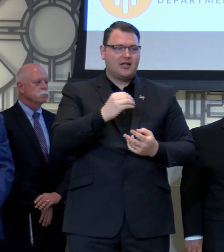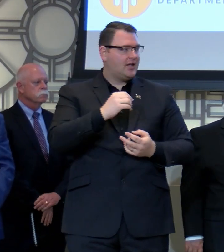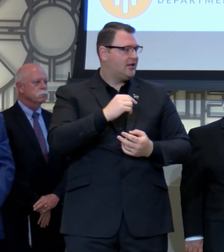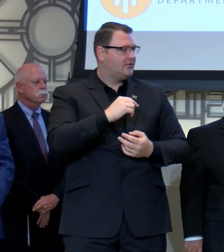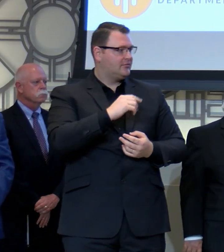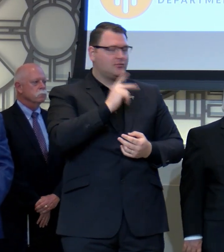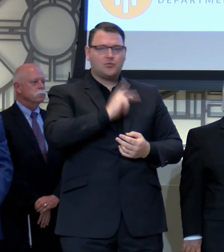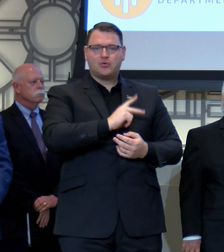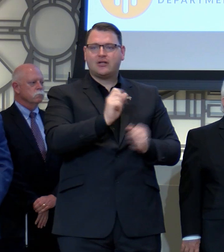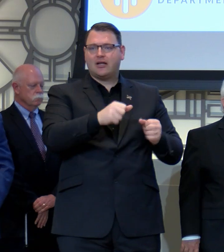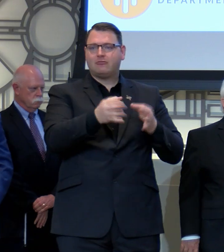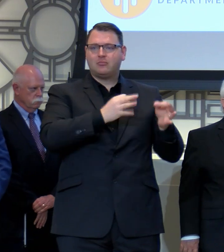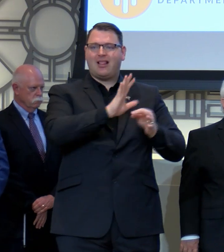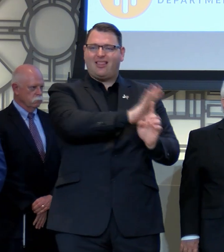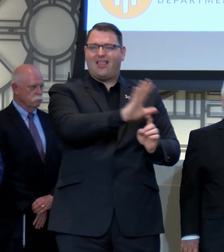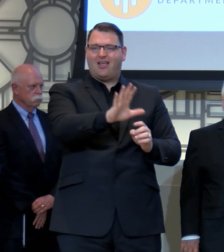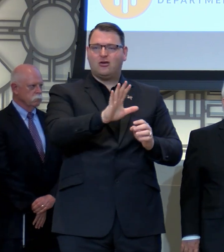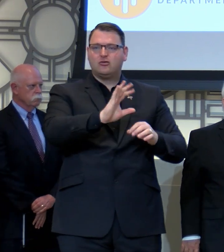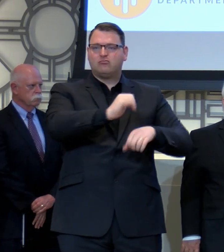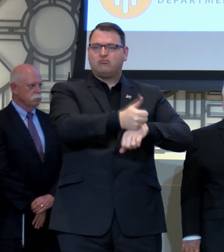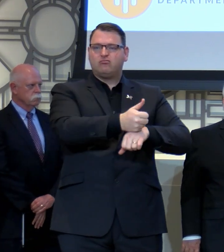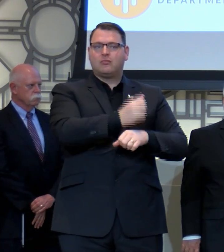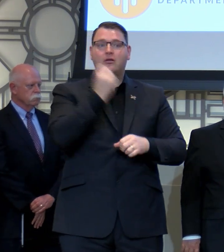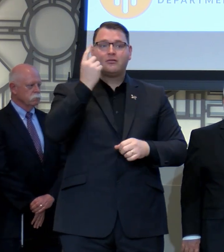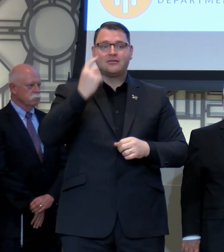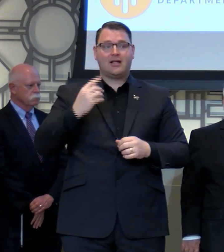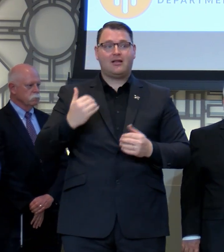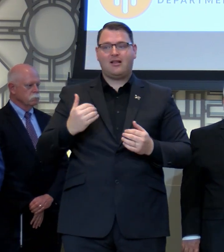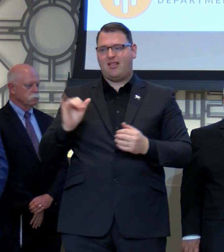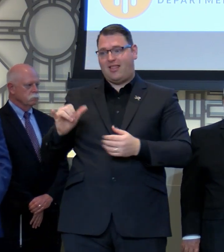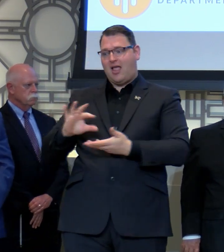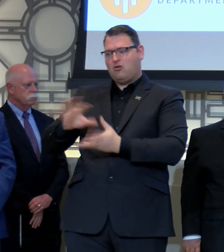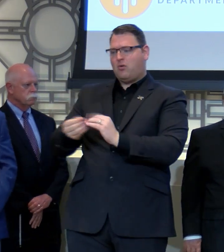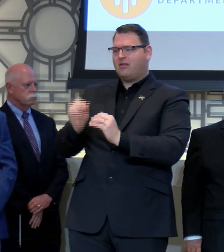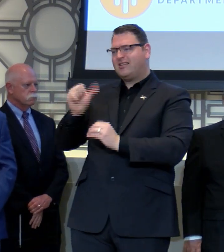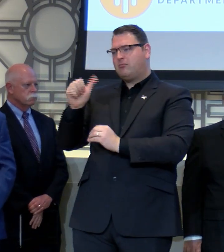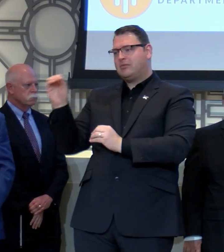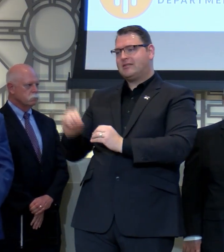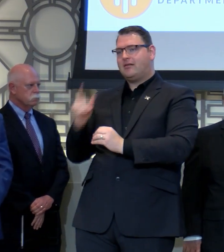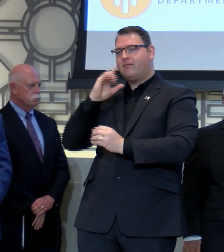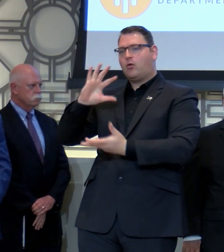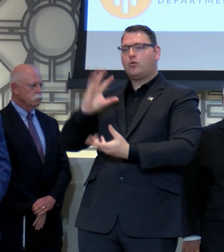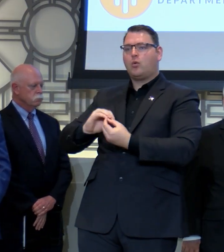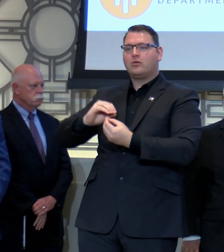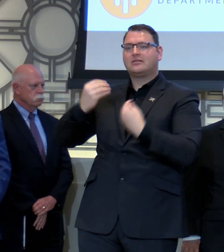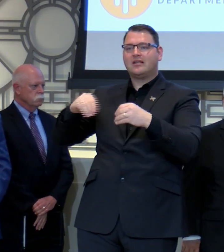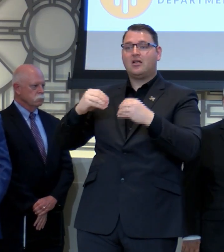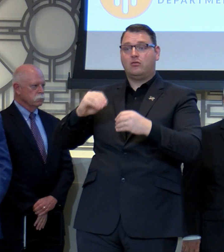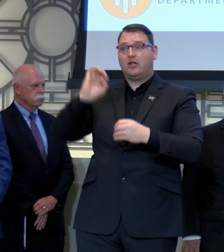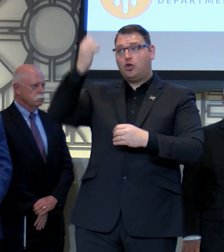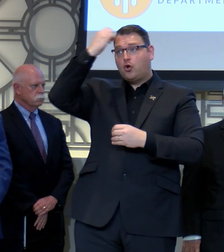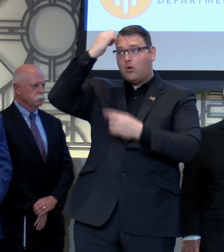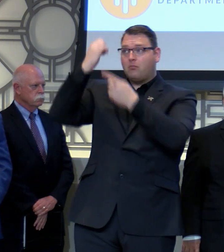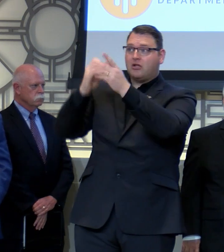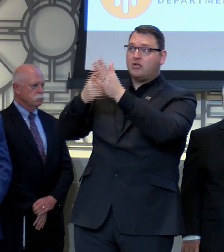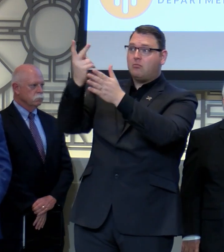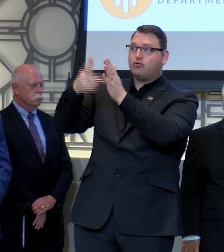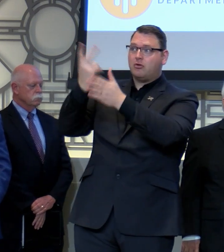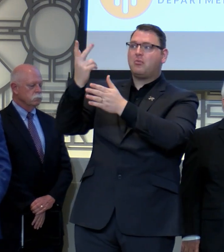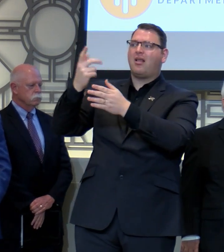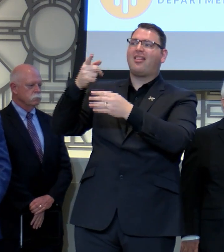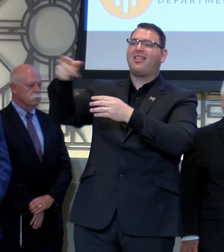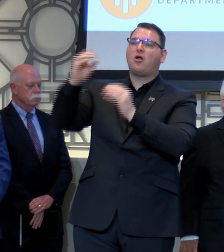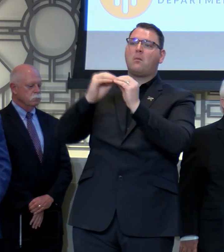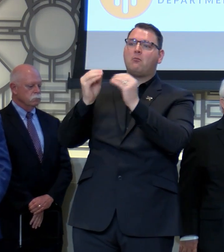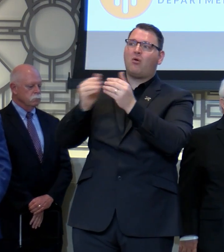is today it's built to be about 10% of total sales. What we've seen in Europe, that it's doubled or tripled. They're farther ahead on the curve than where